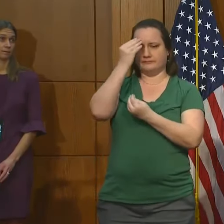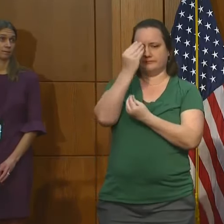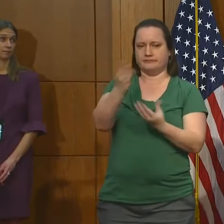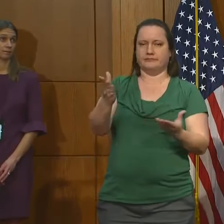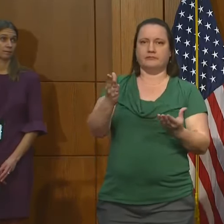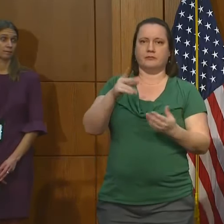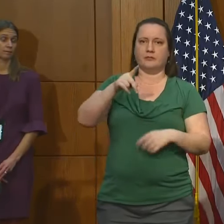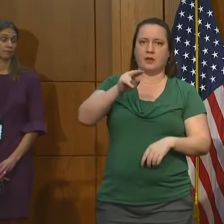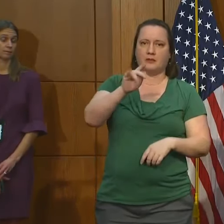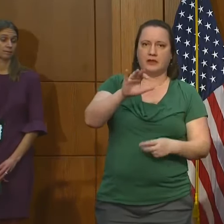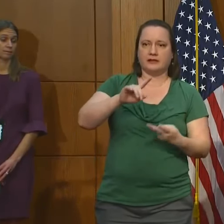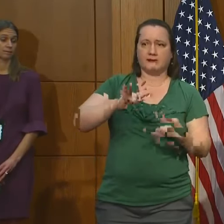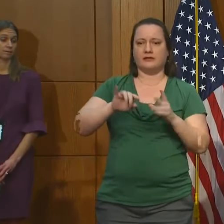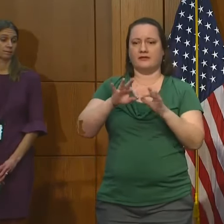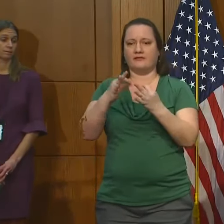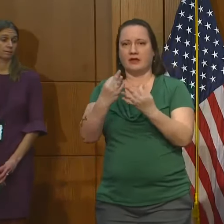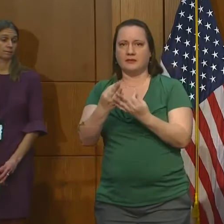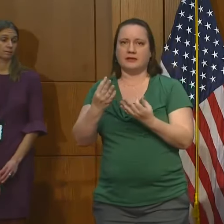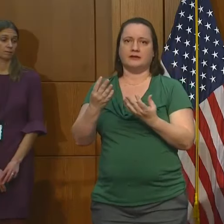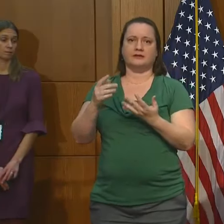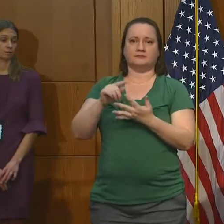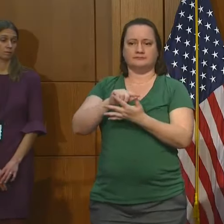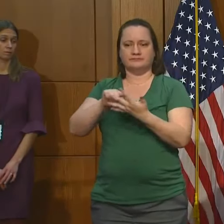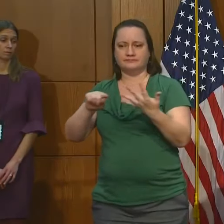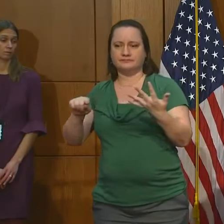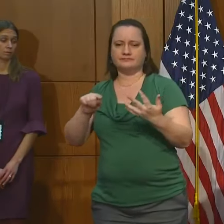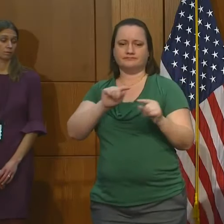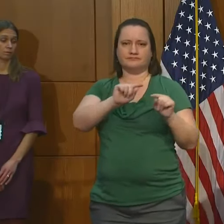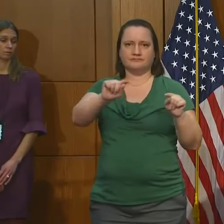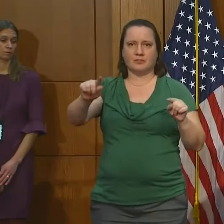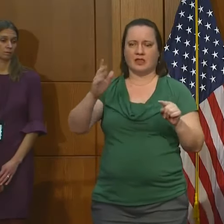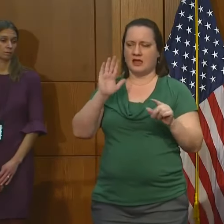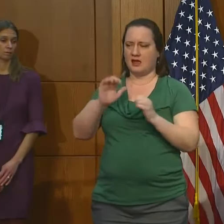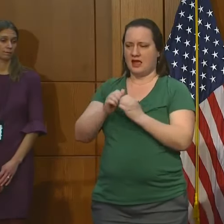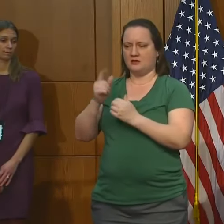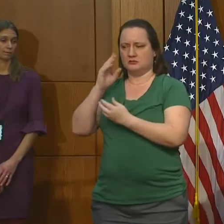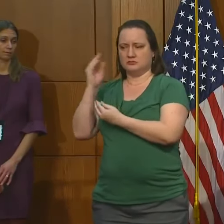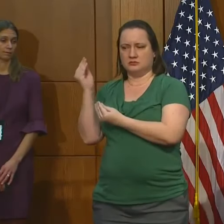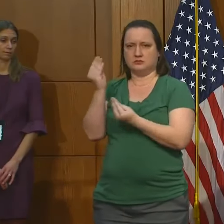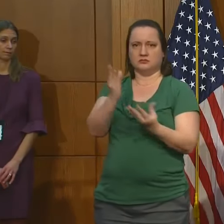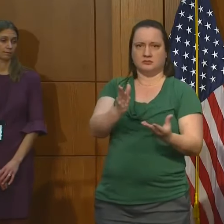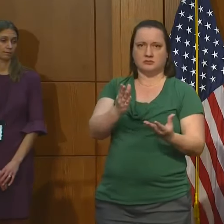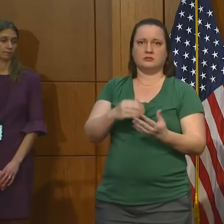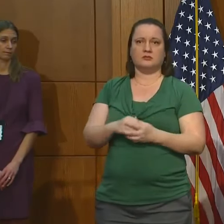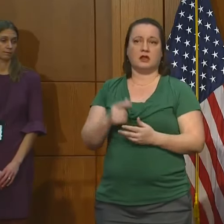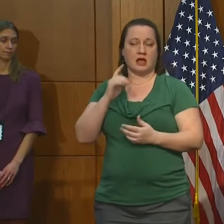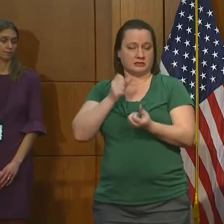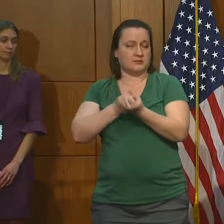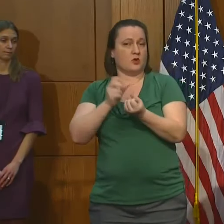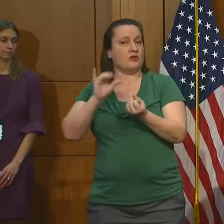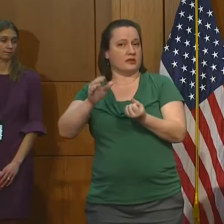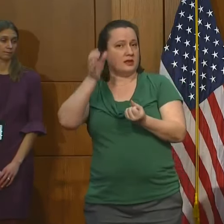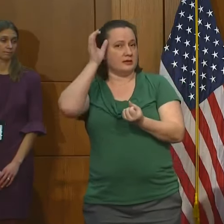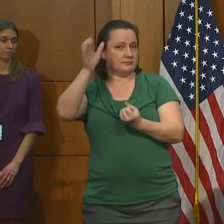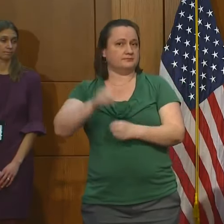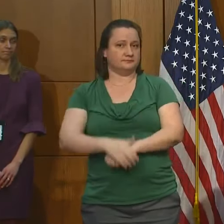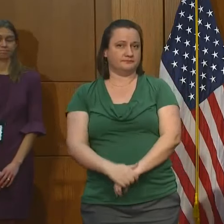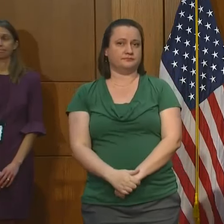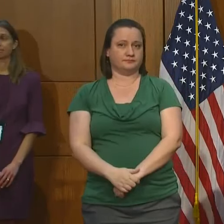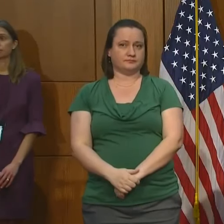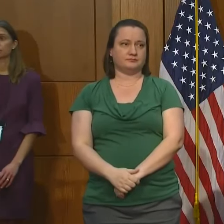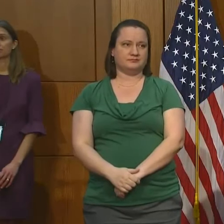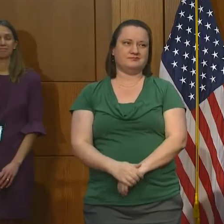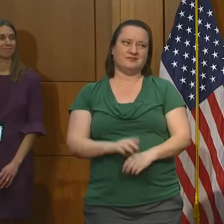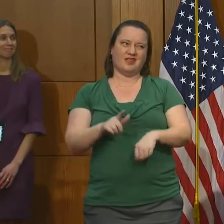loved ones know, what's going on within these nursing homes and long-term care facilities? I would certainly support that. If that's a